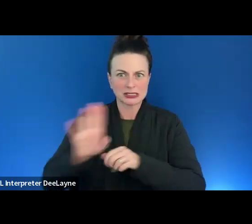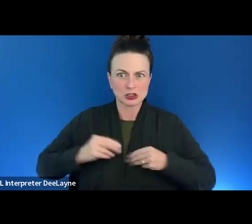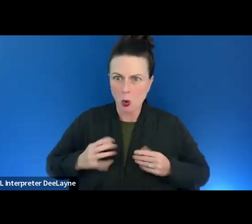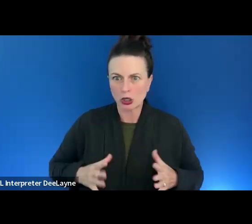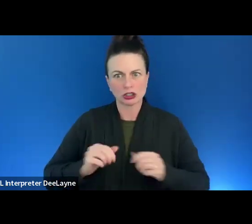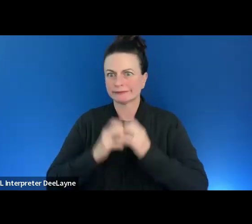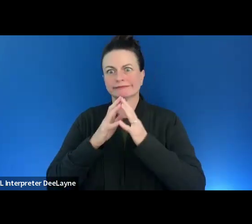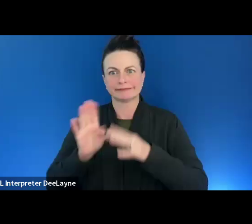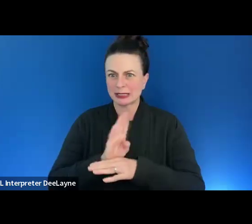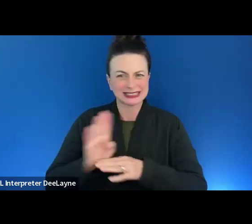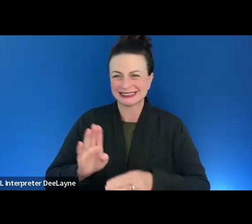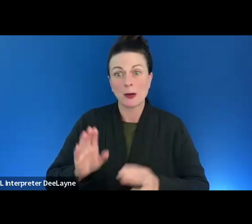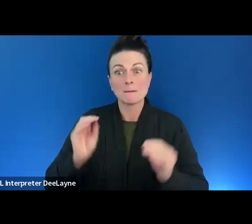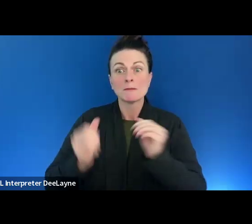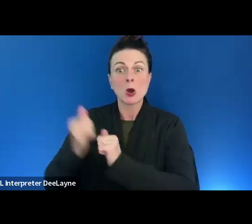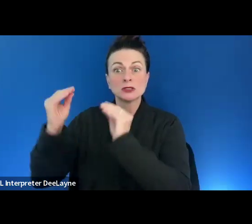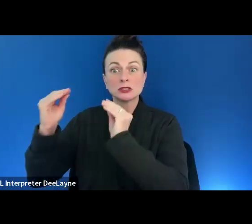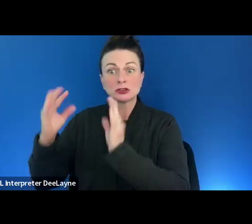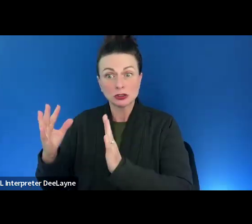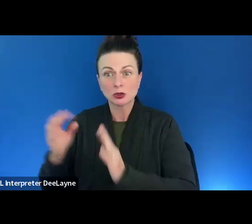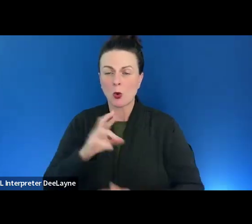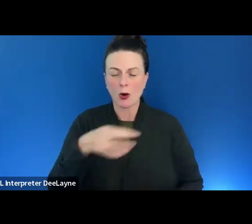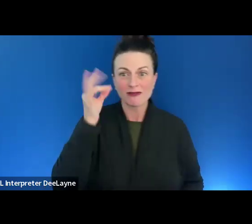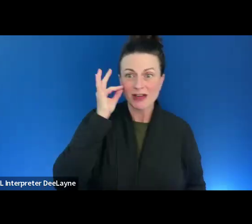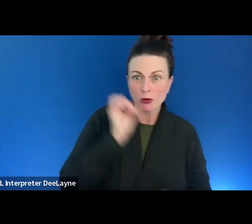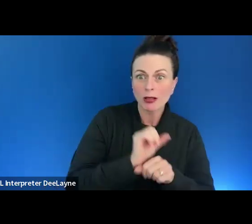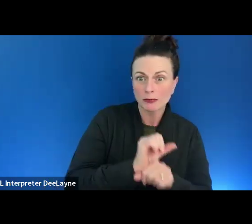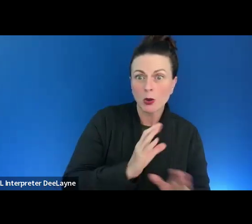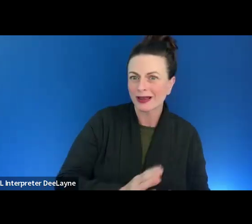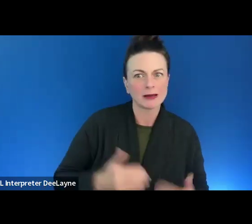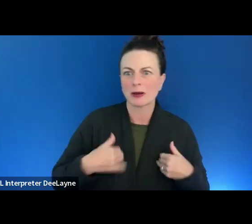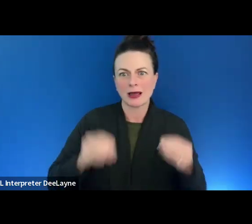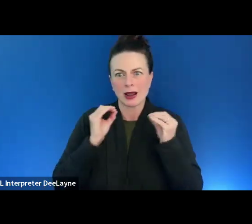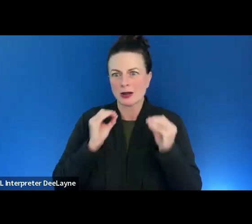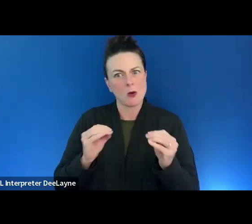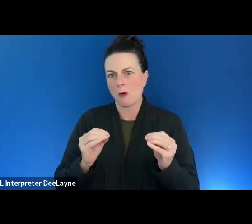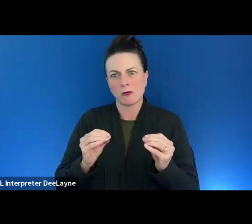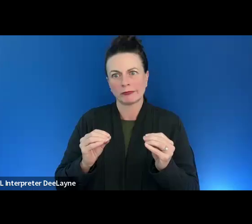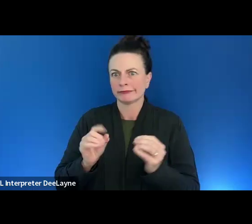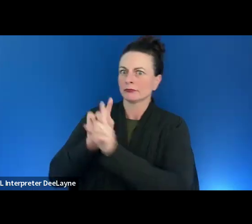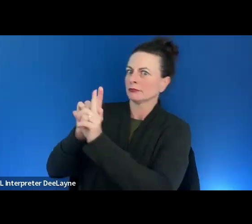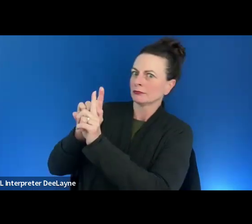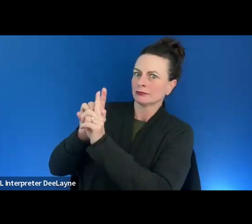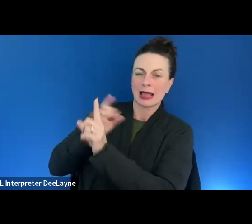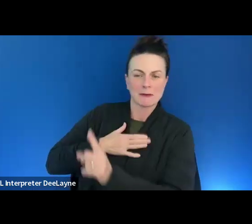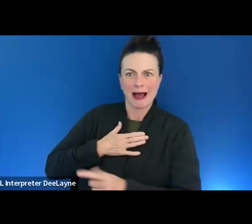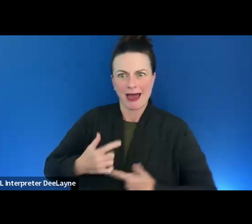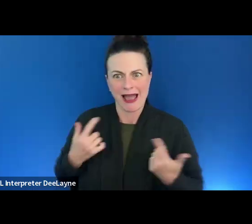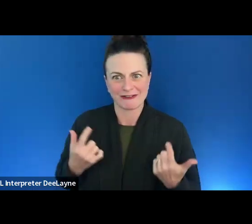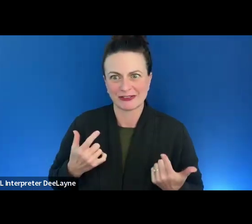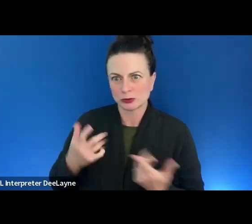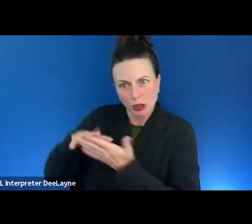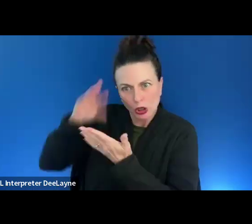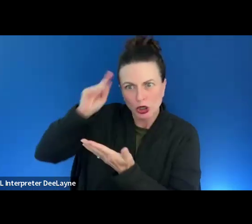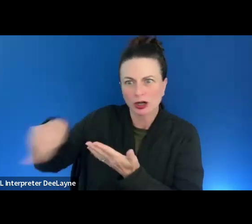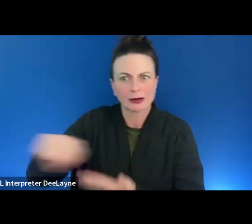owners. My family, most of them are teachers or federal employees, but I did not have any entrepreneurs or business owners in my life. So I had